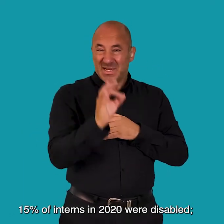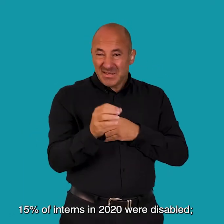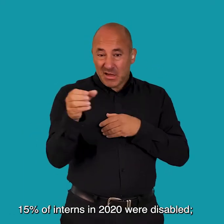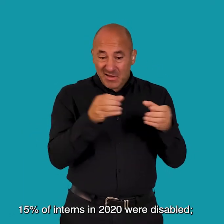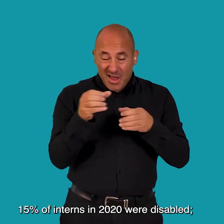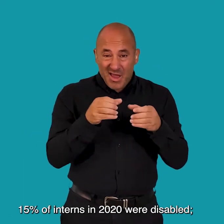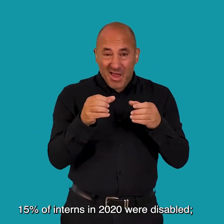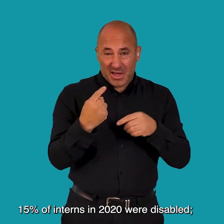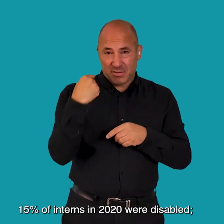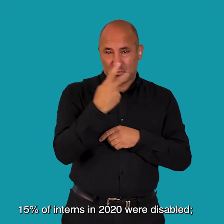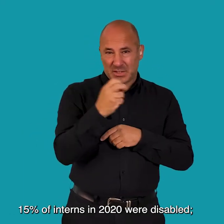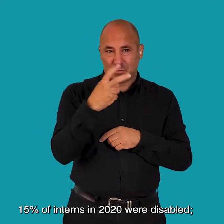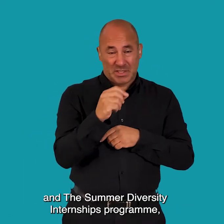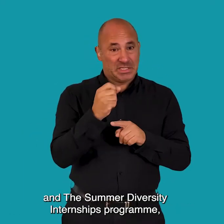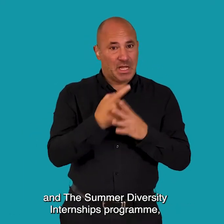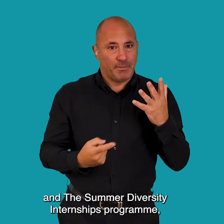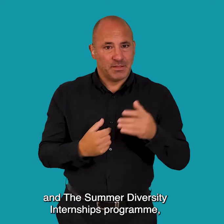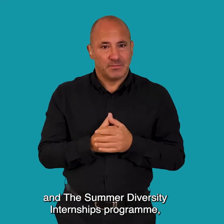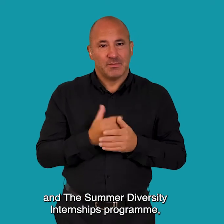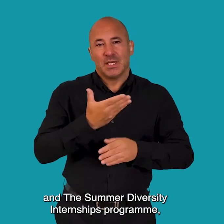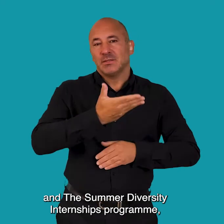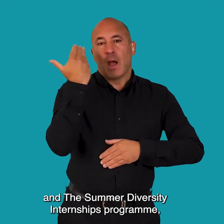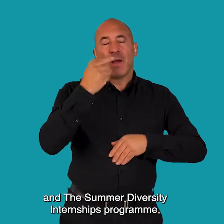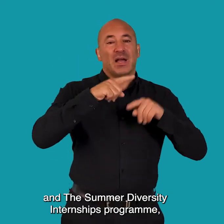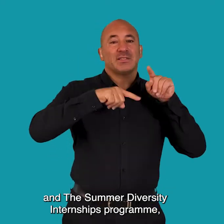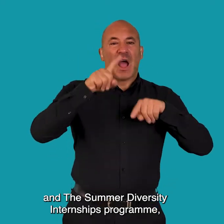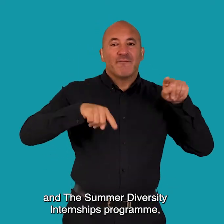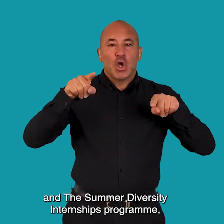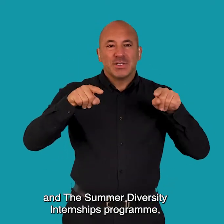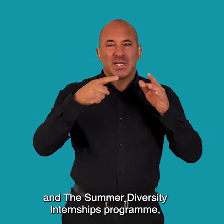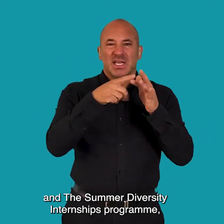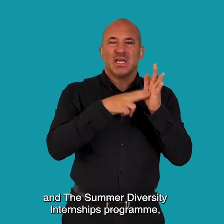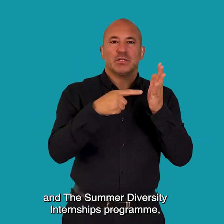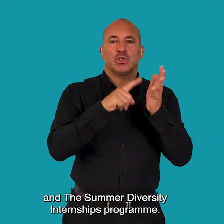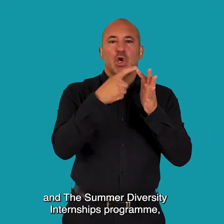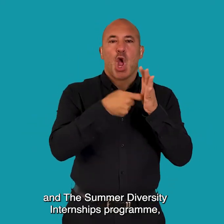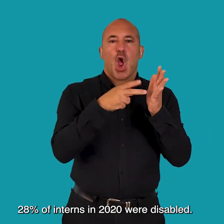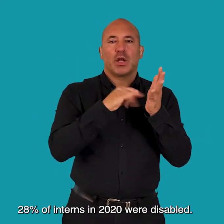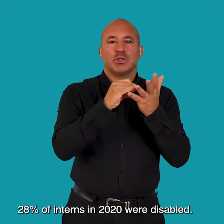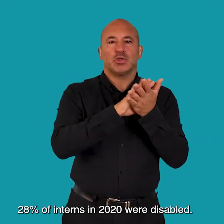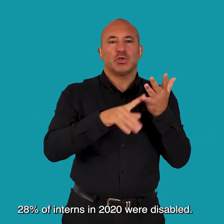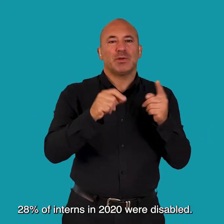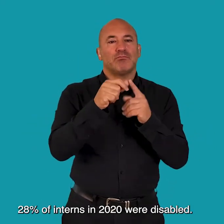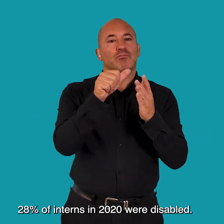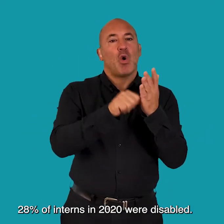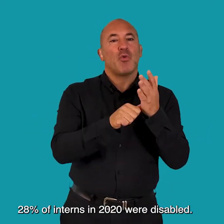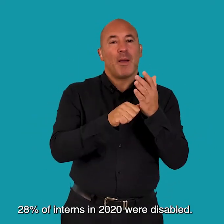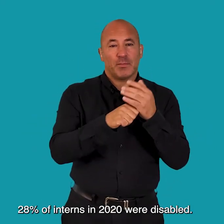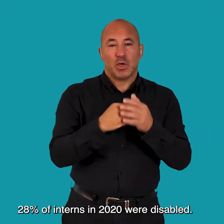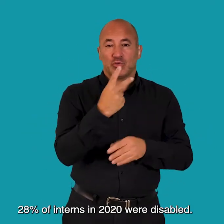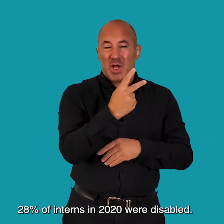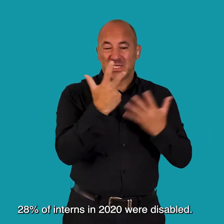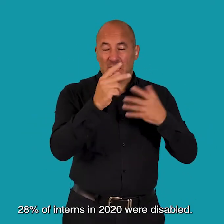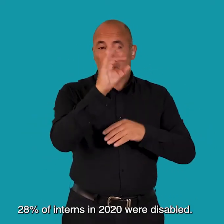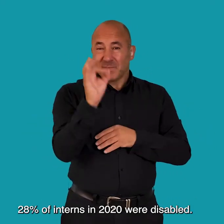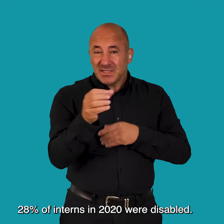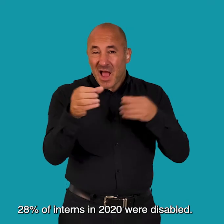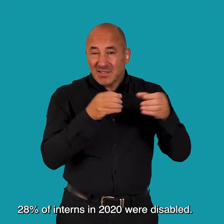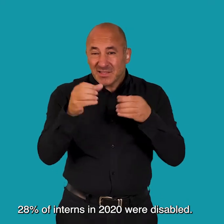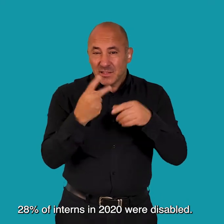were disabled, and the Summer Diversity Internships Programme, 28% of interns in 2020 were